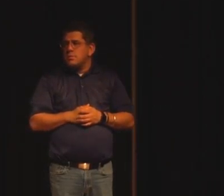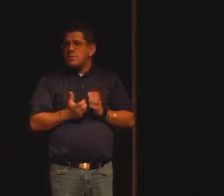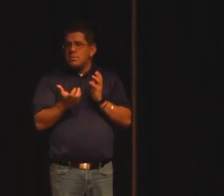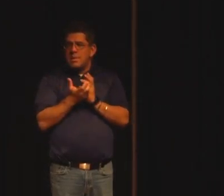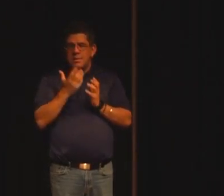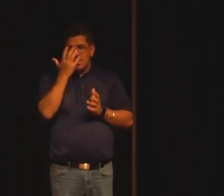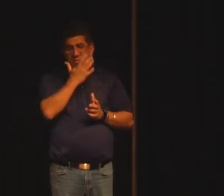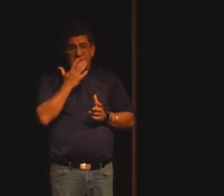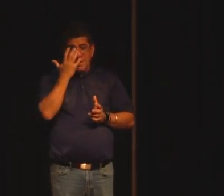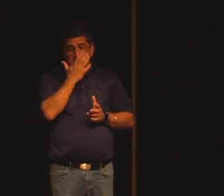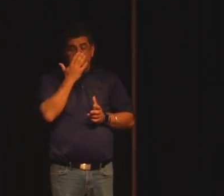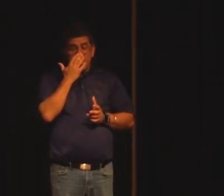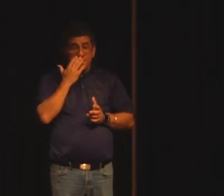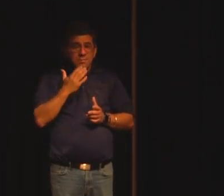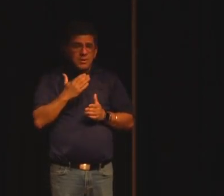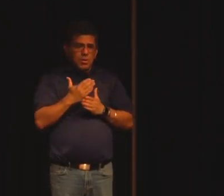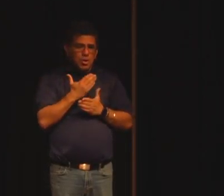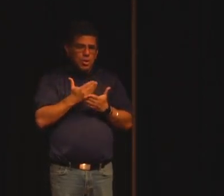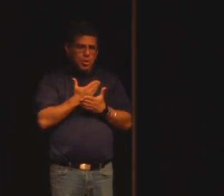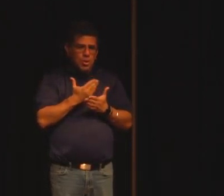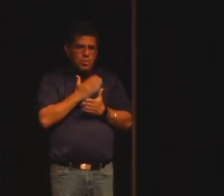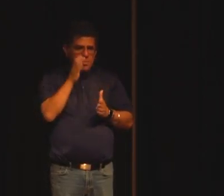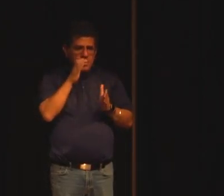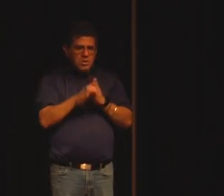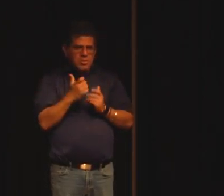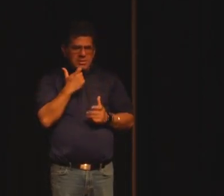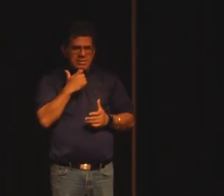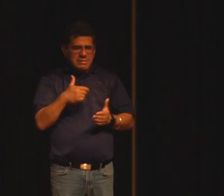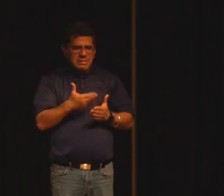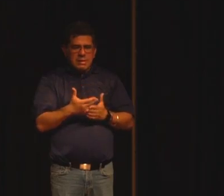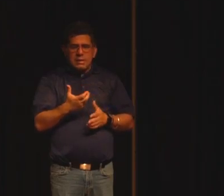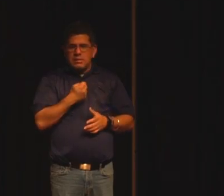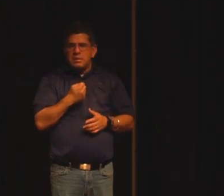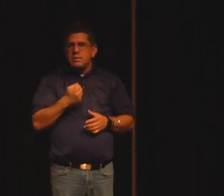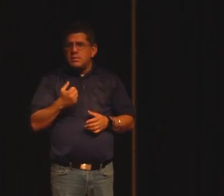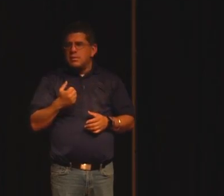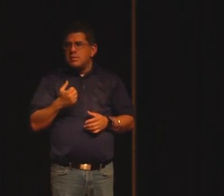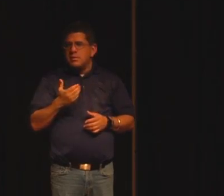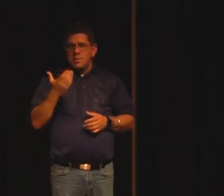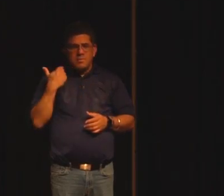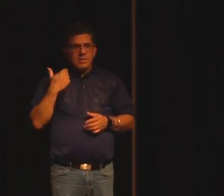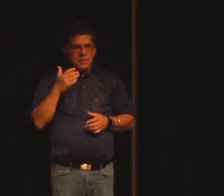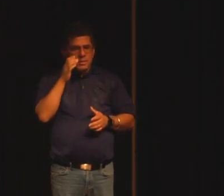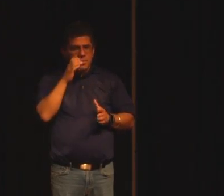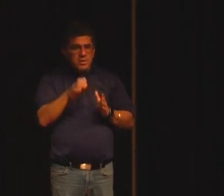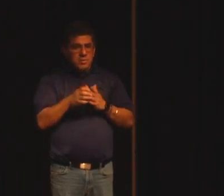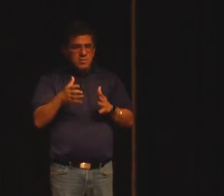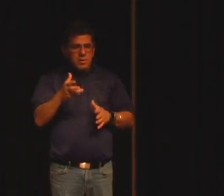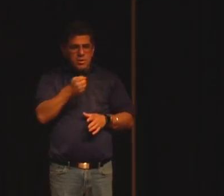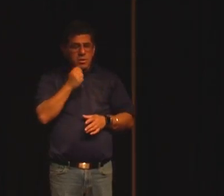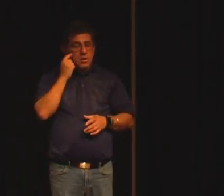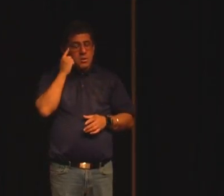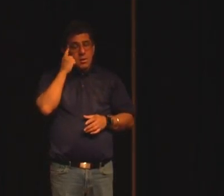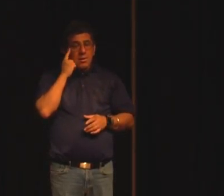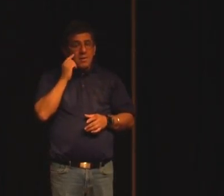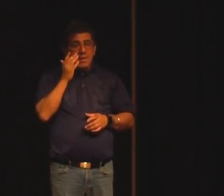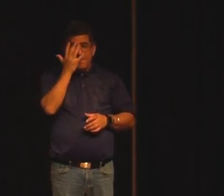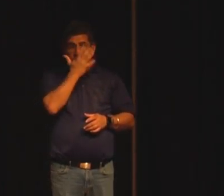of faces between a new image we just got and previous images that we already took is the face recognition